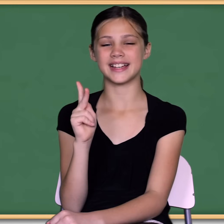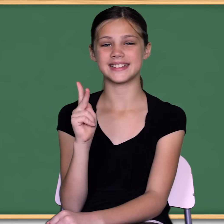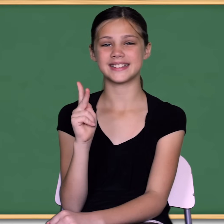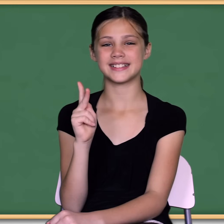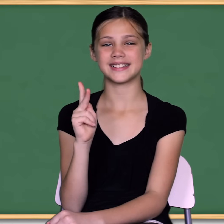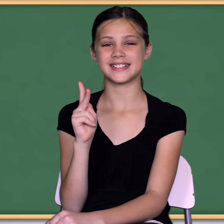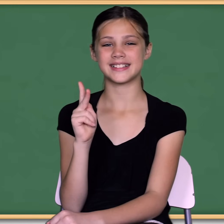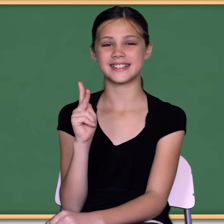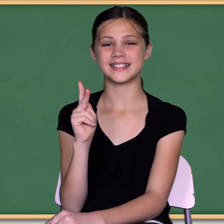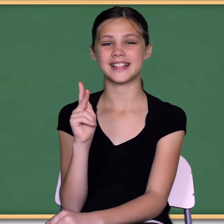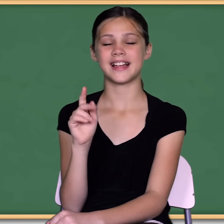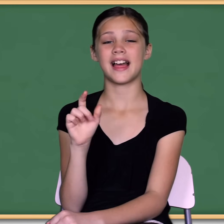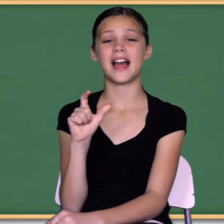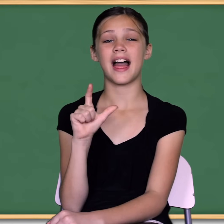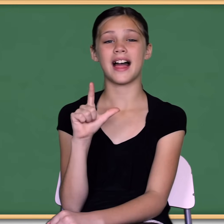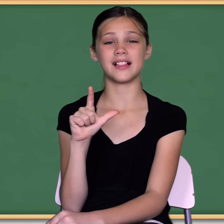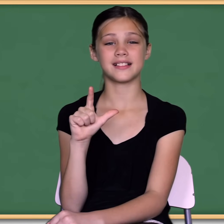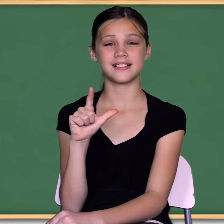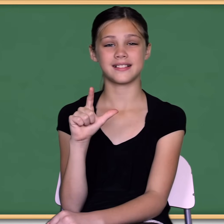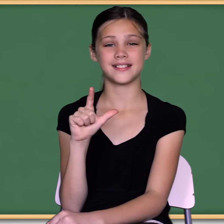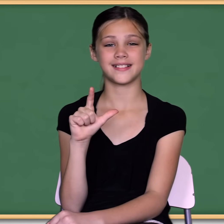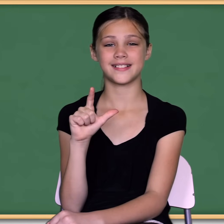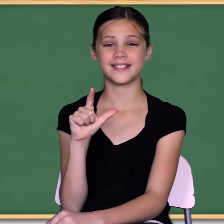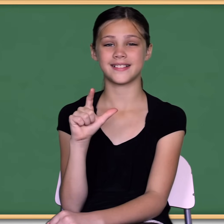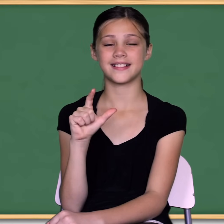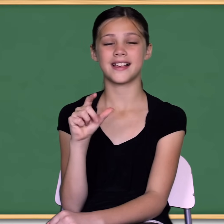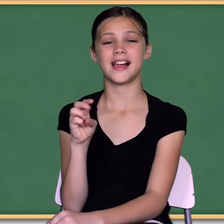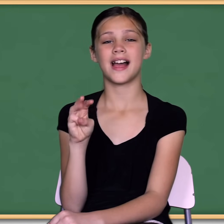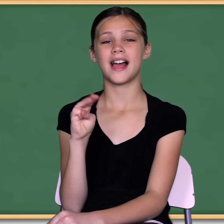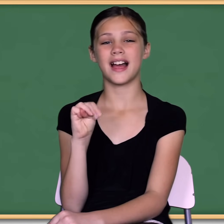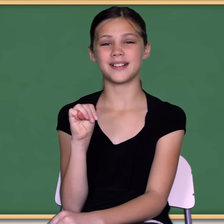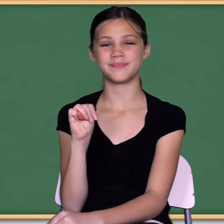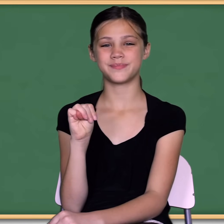K, L, M,